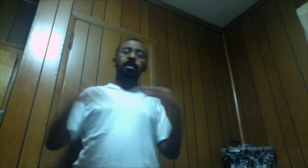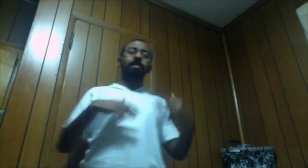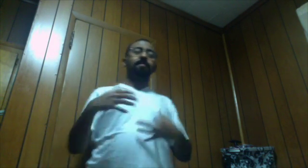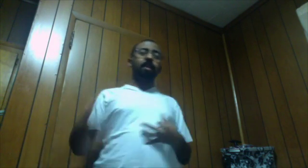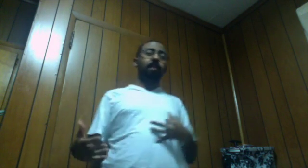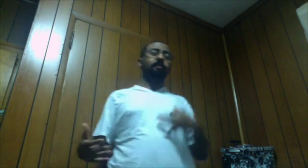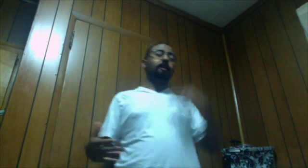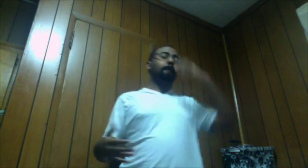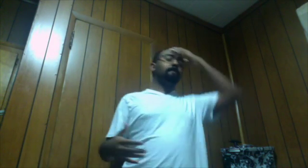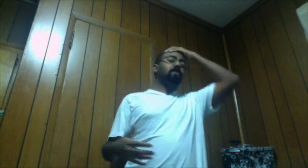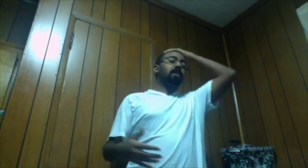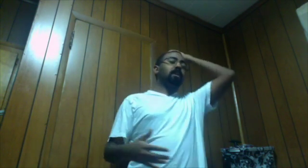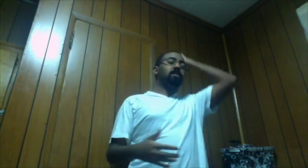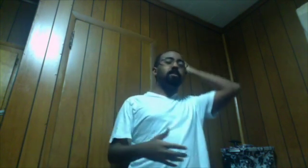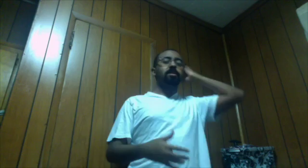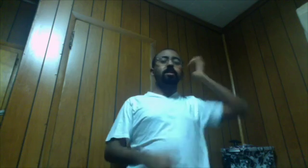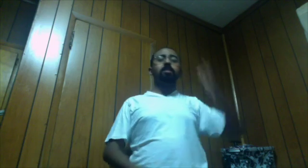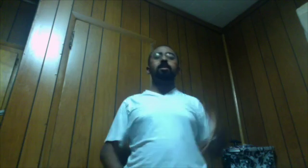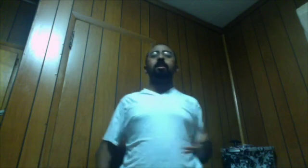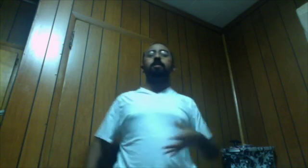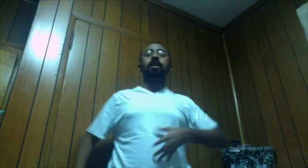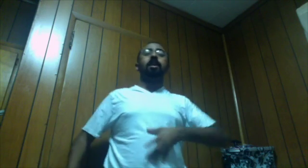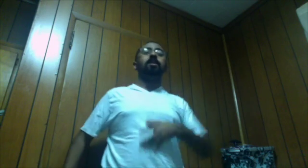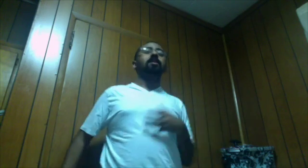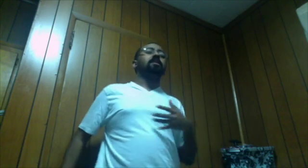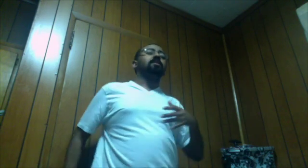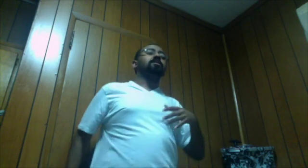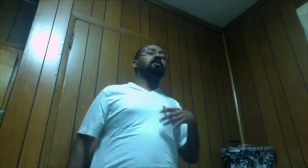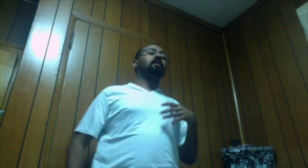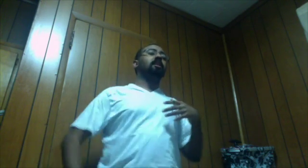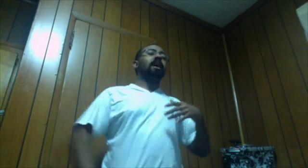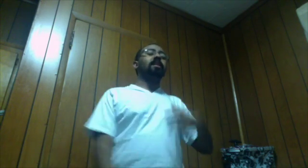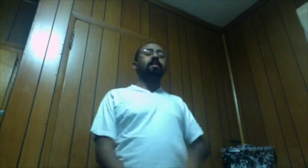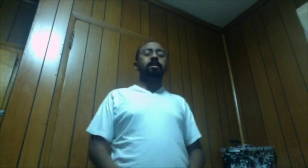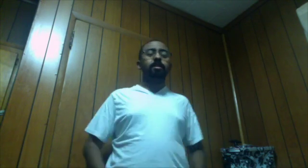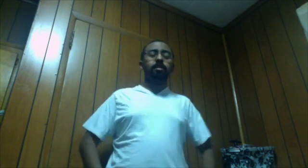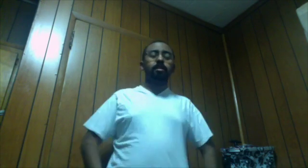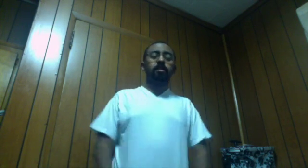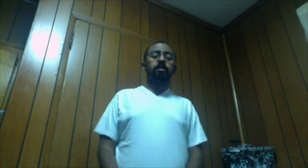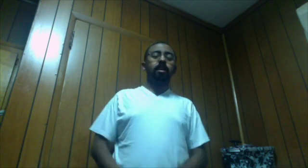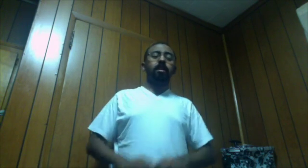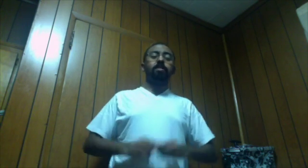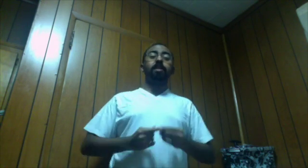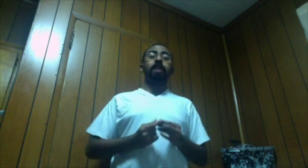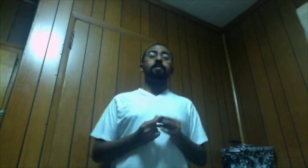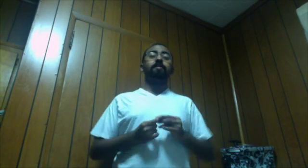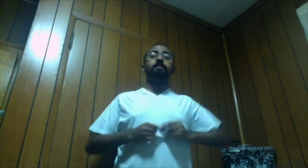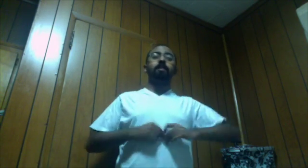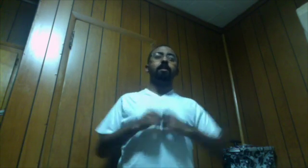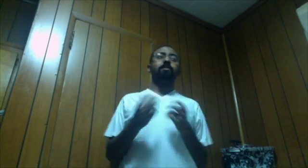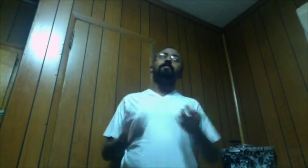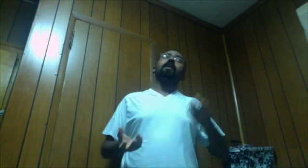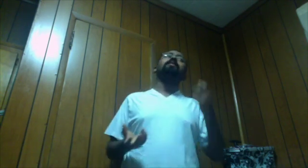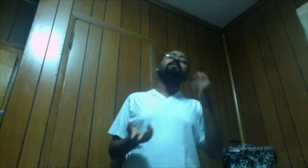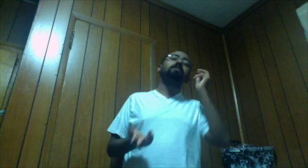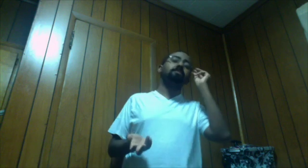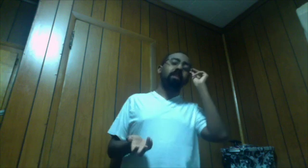of life. It goes in talking about how there are adolescents, and it's been happening for like I guess since the beginning of